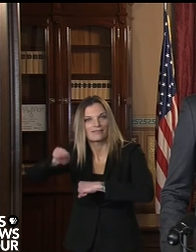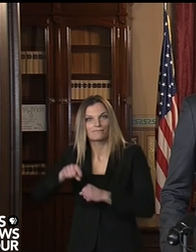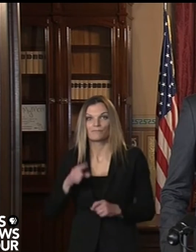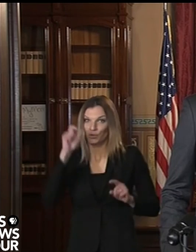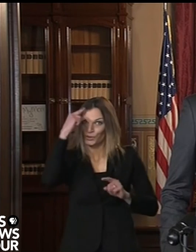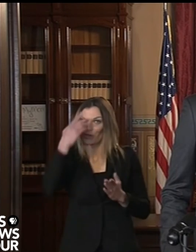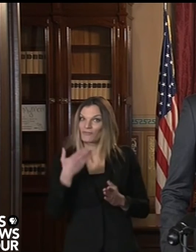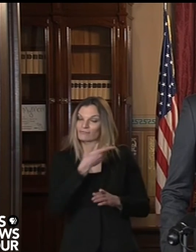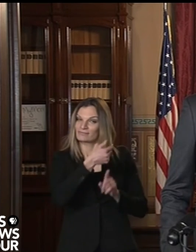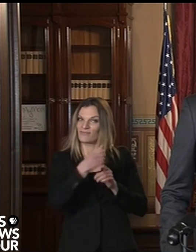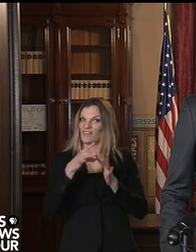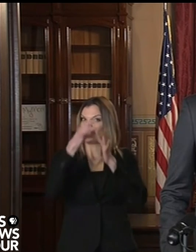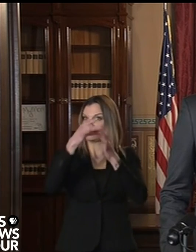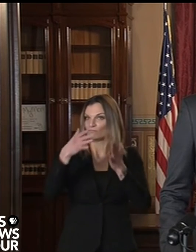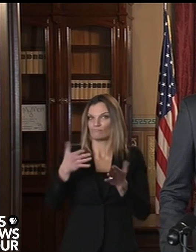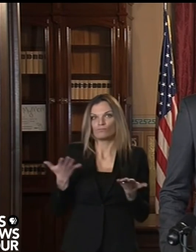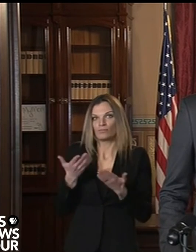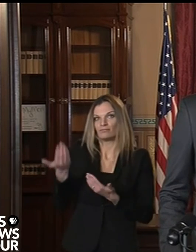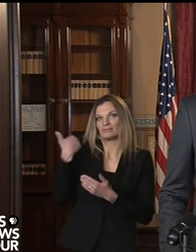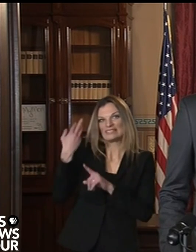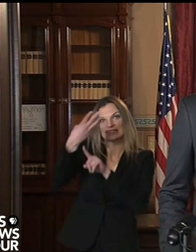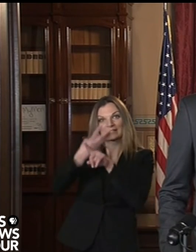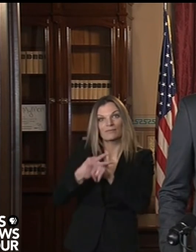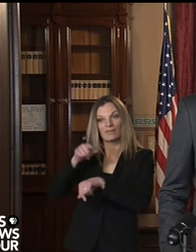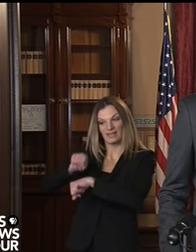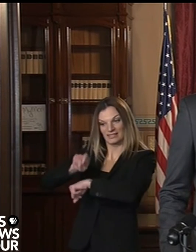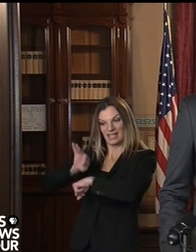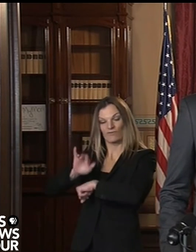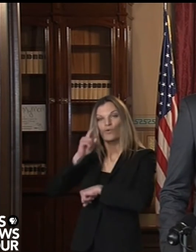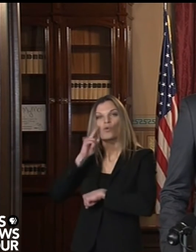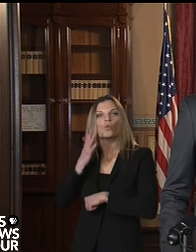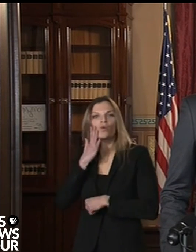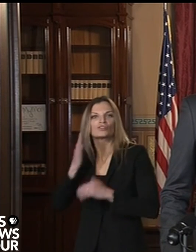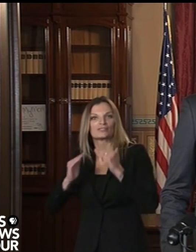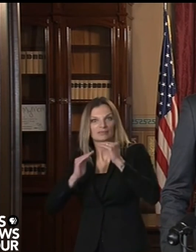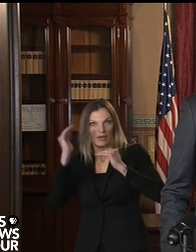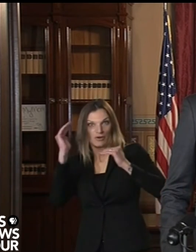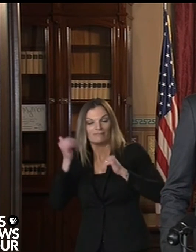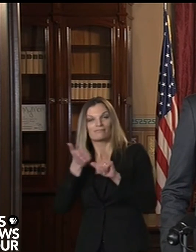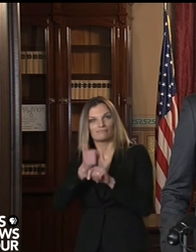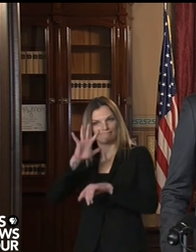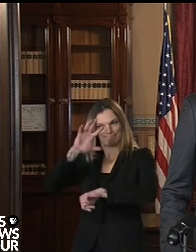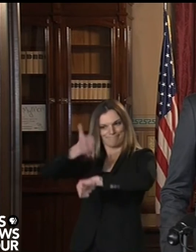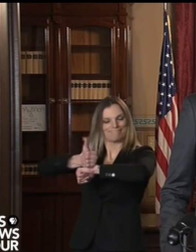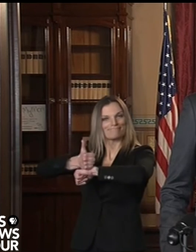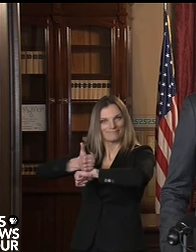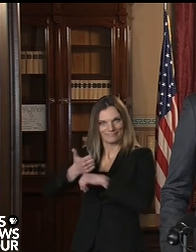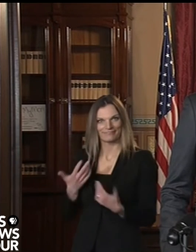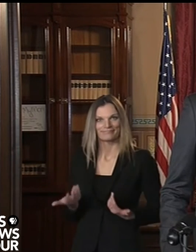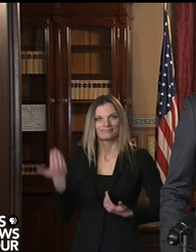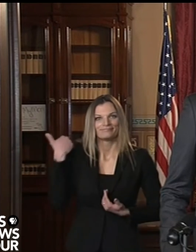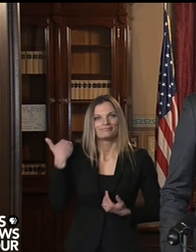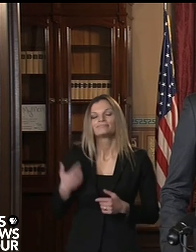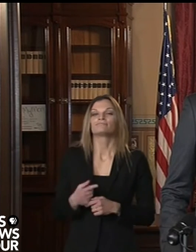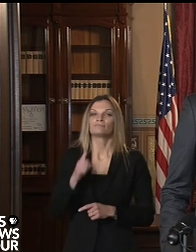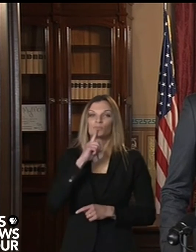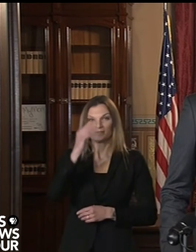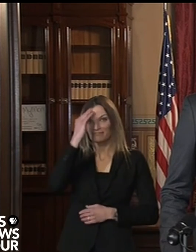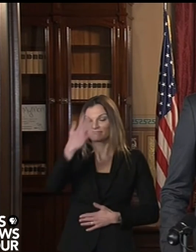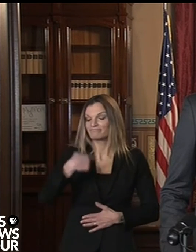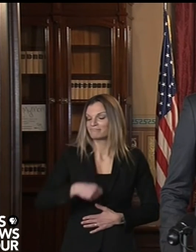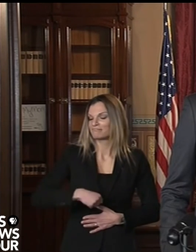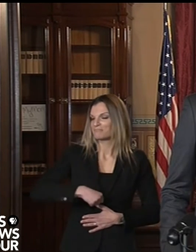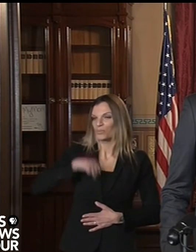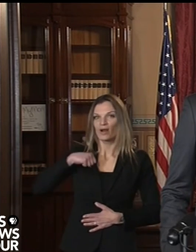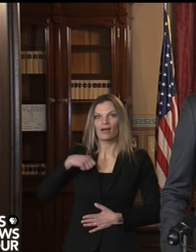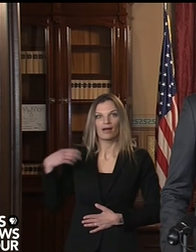leadership, 6 months ago, the Michigan Coronavirus Task Force on Racial Disparities was established. I am proud and honored to